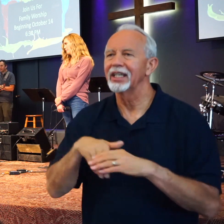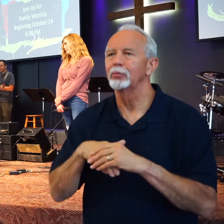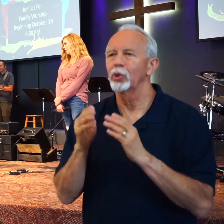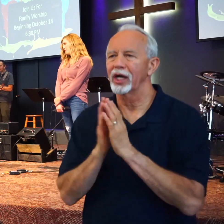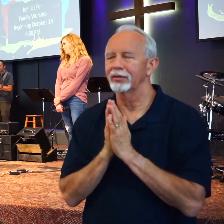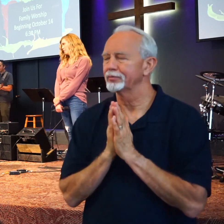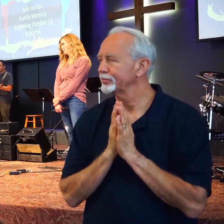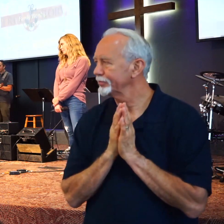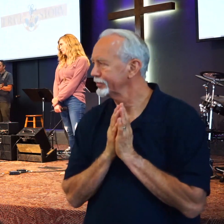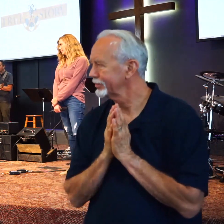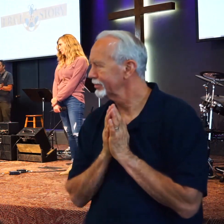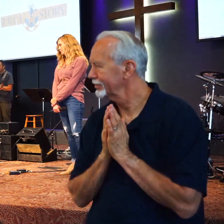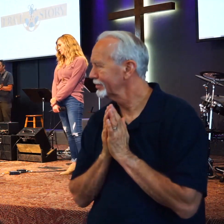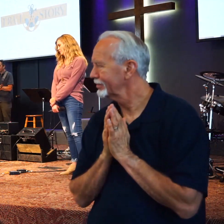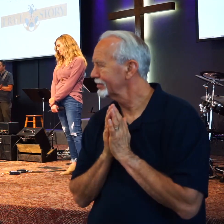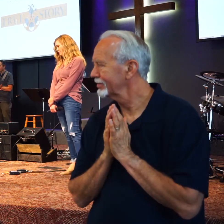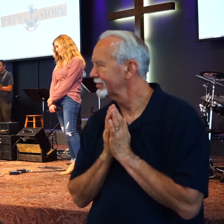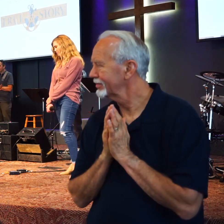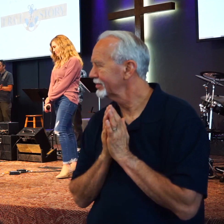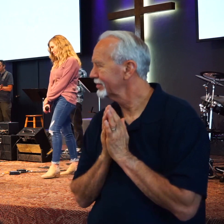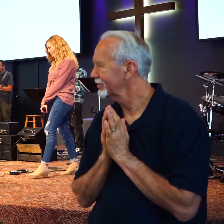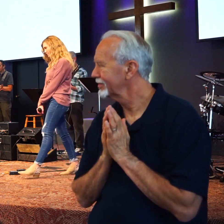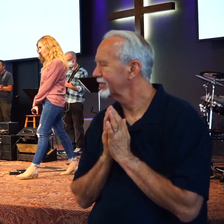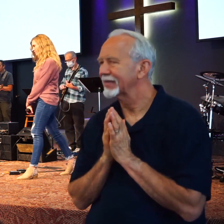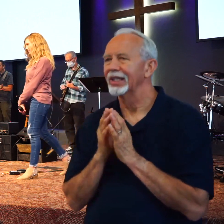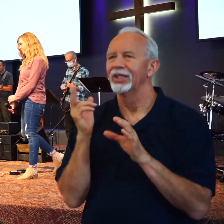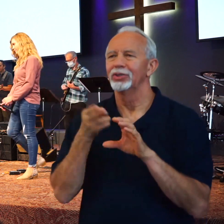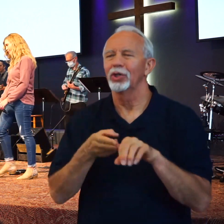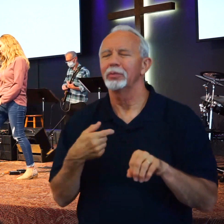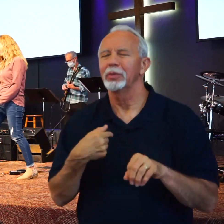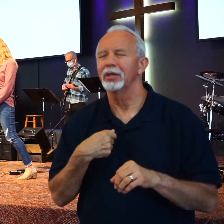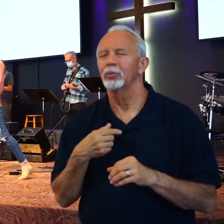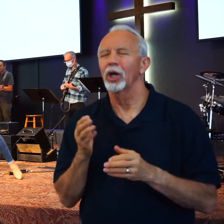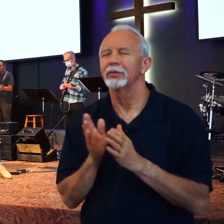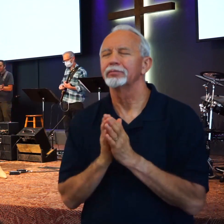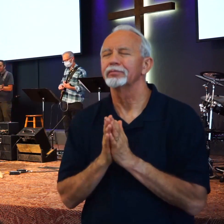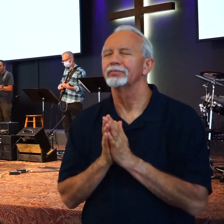Okay. Just saying live, yep. Okay, join me in prayer, please.